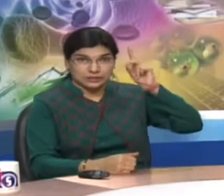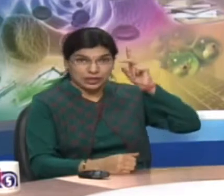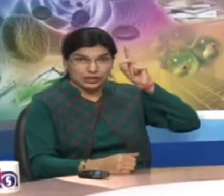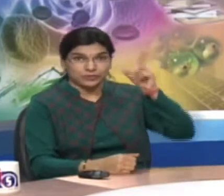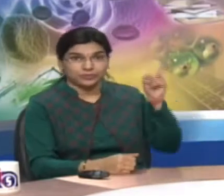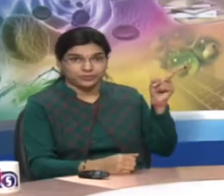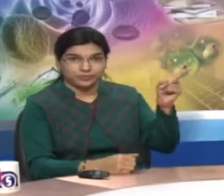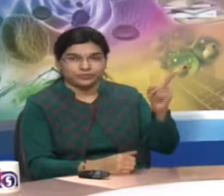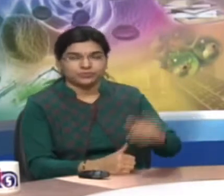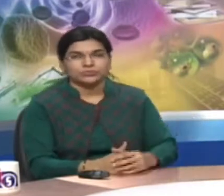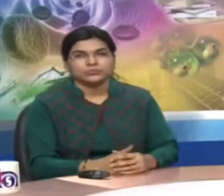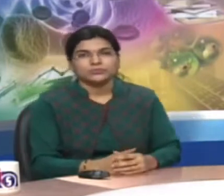married.